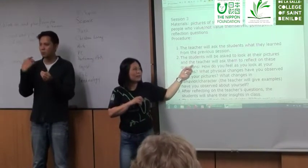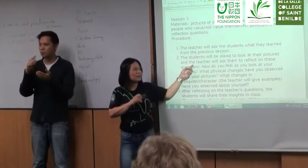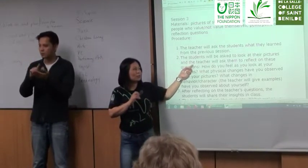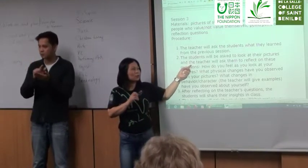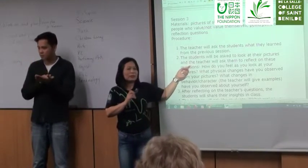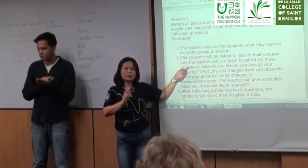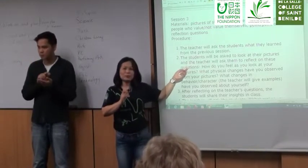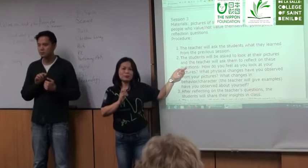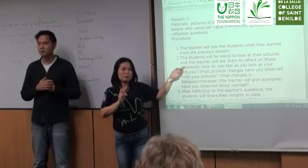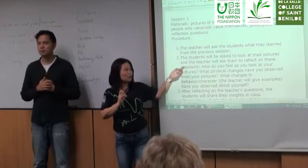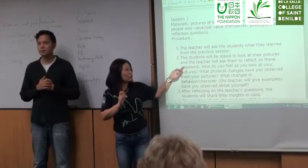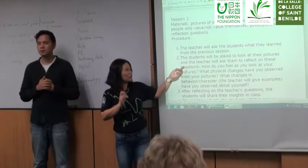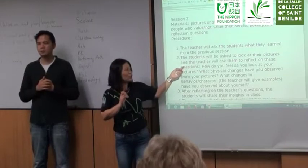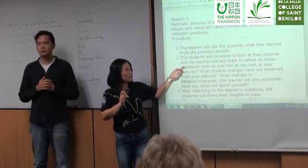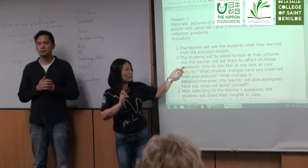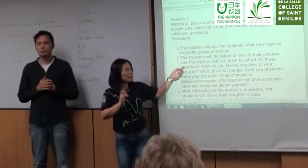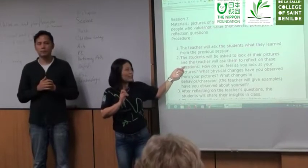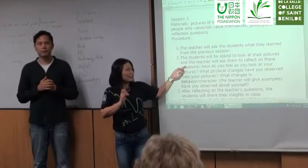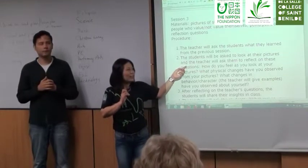will be asked to look at their